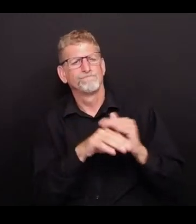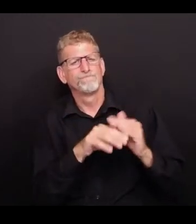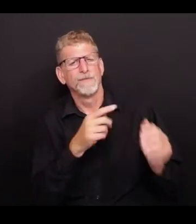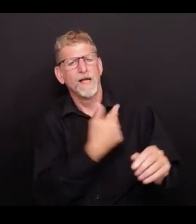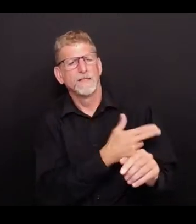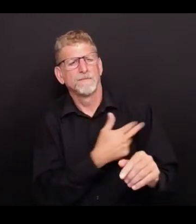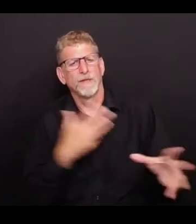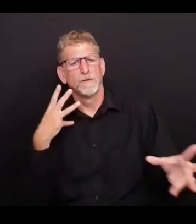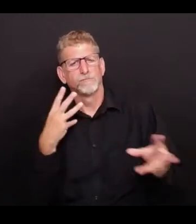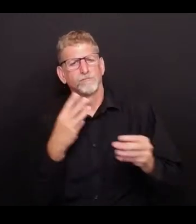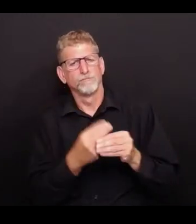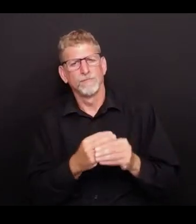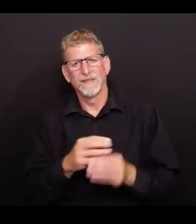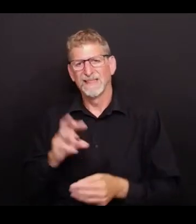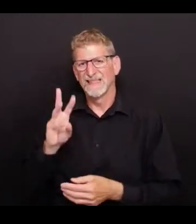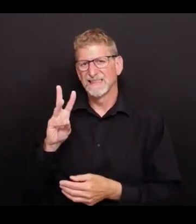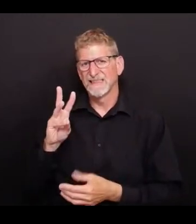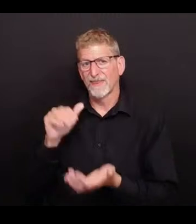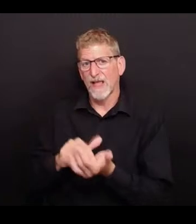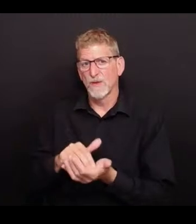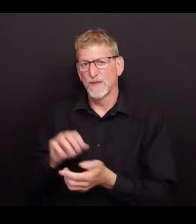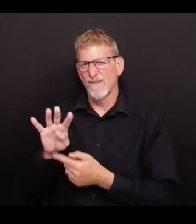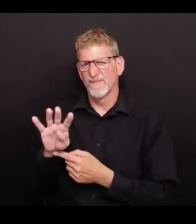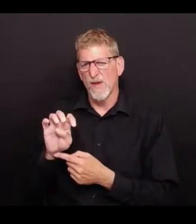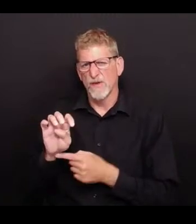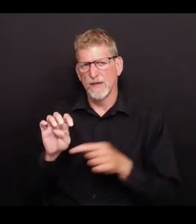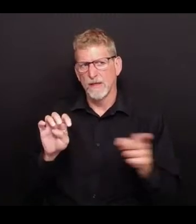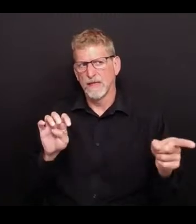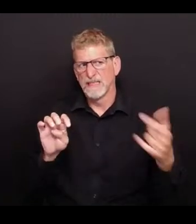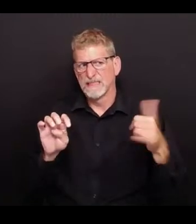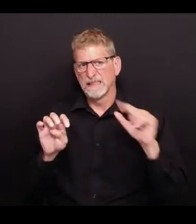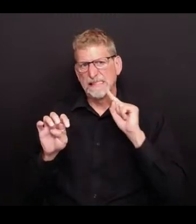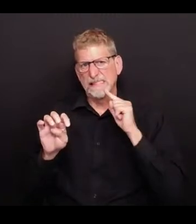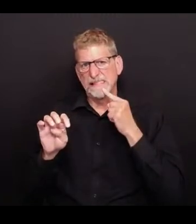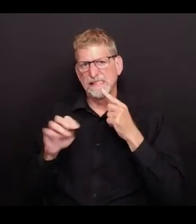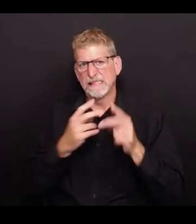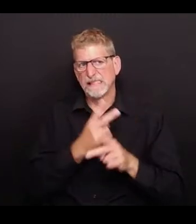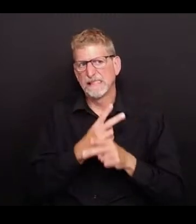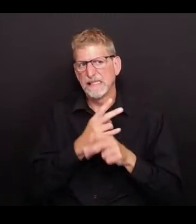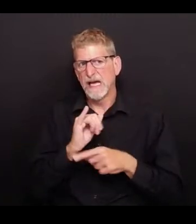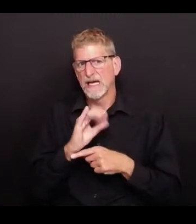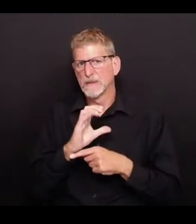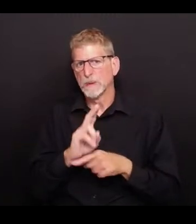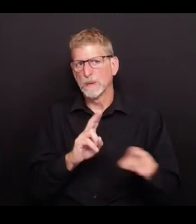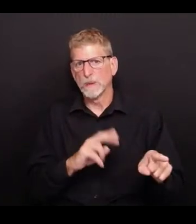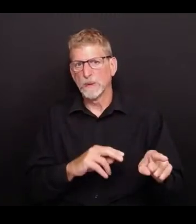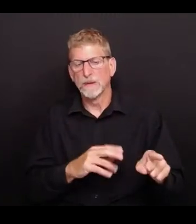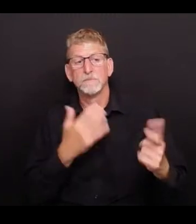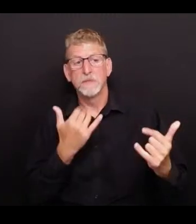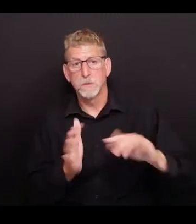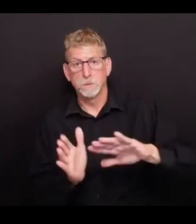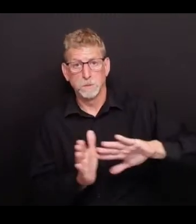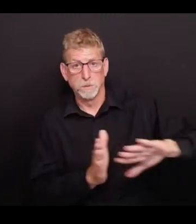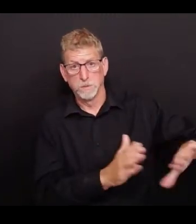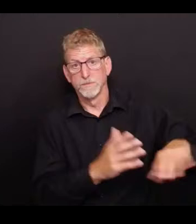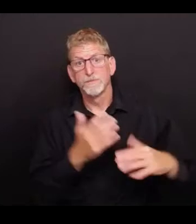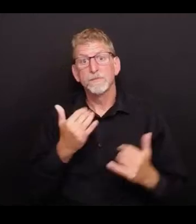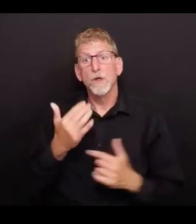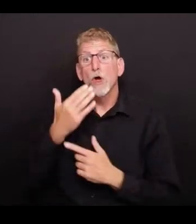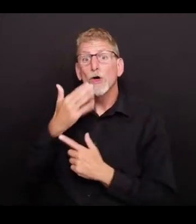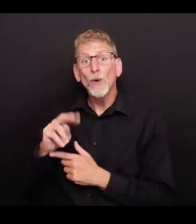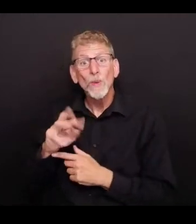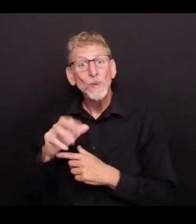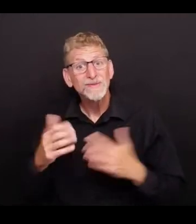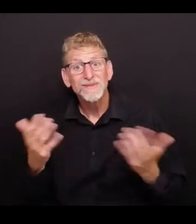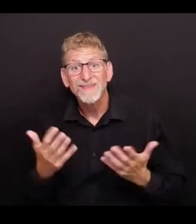6,474 people received intensive care. A little bit more positive note, let's talk about vaccine